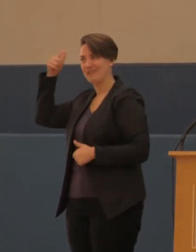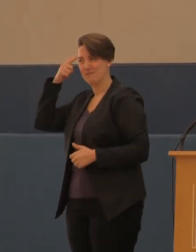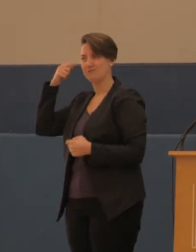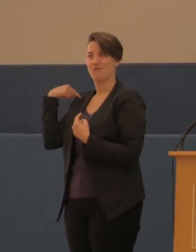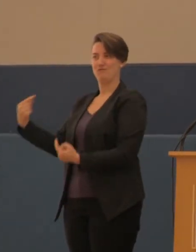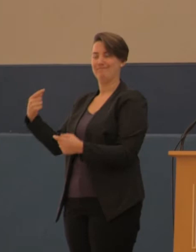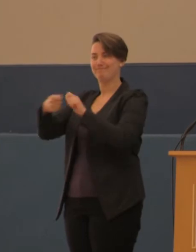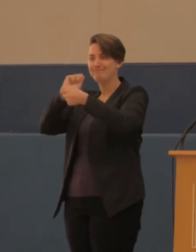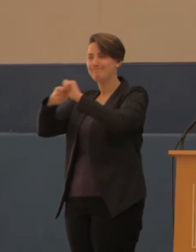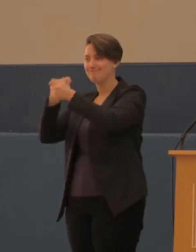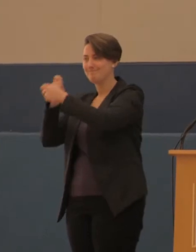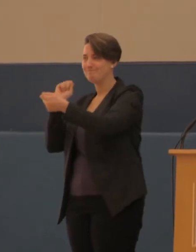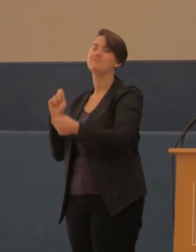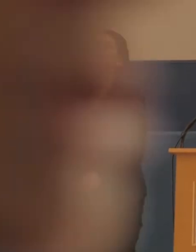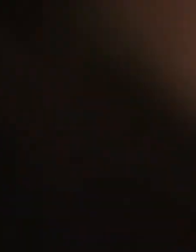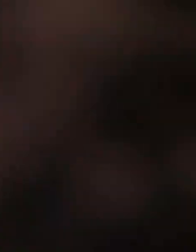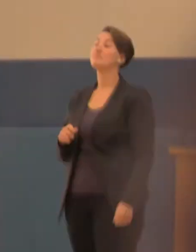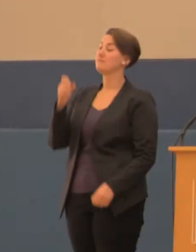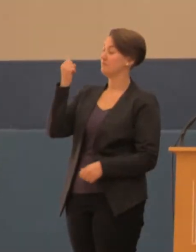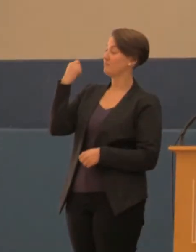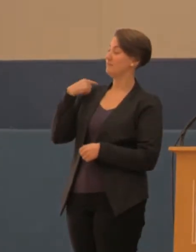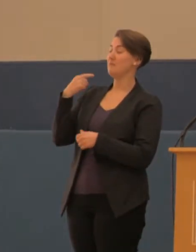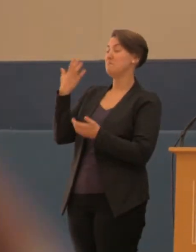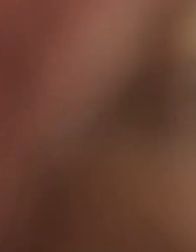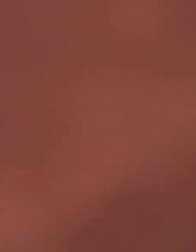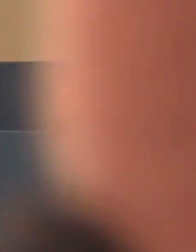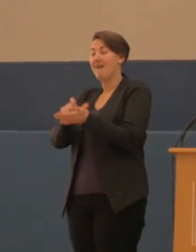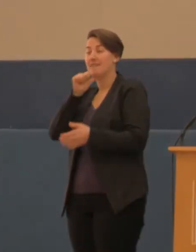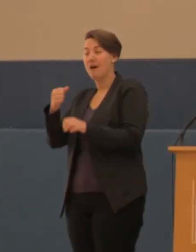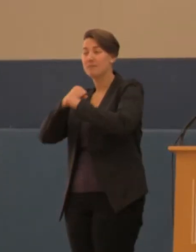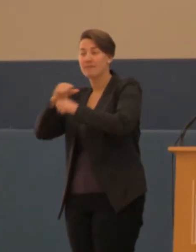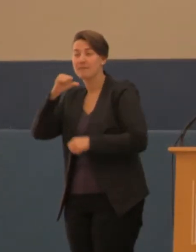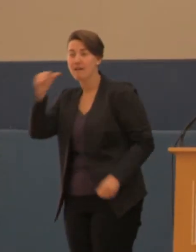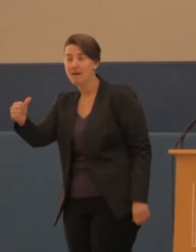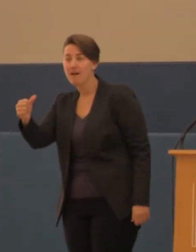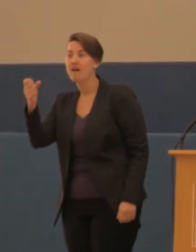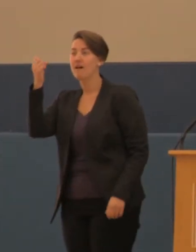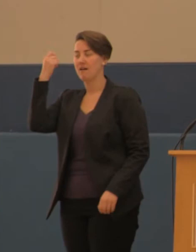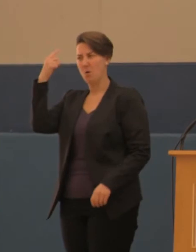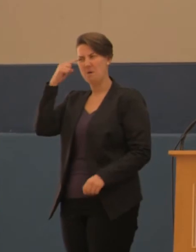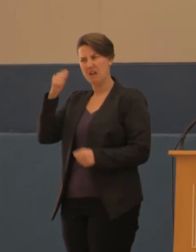And even though we are not protected by law, we are coming out by the